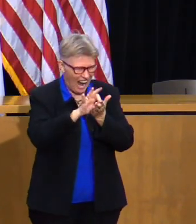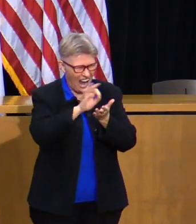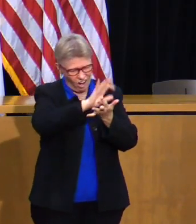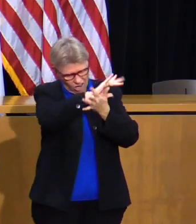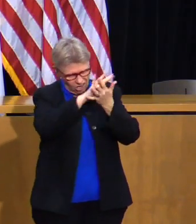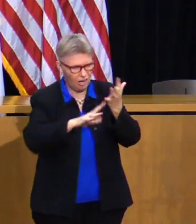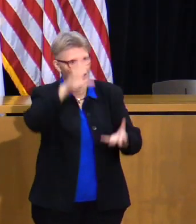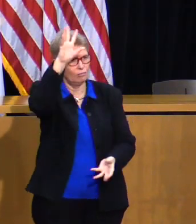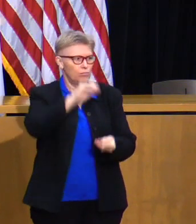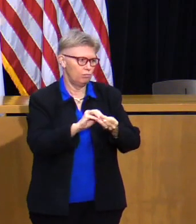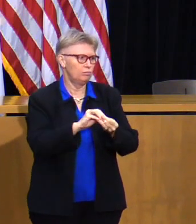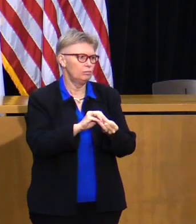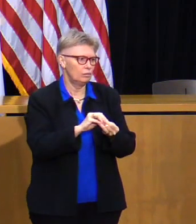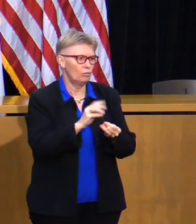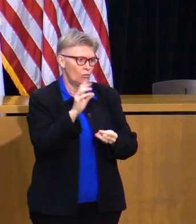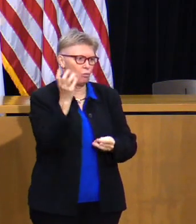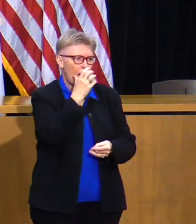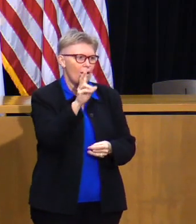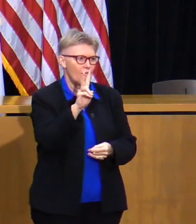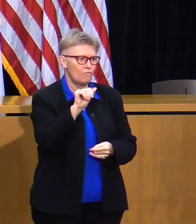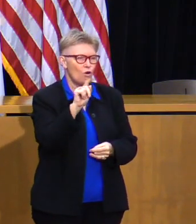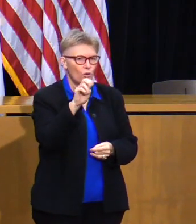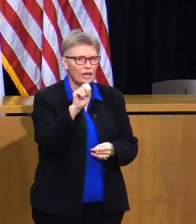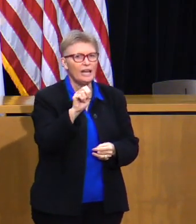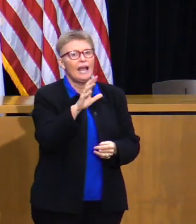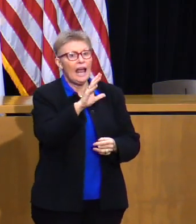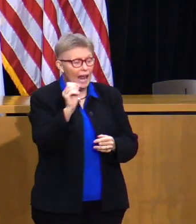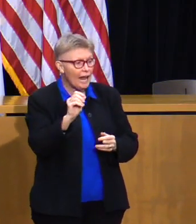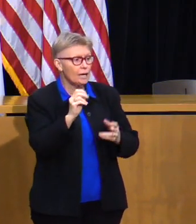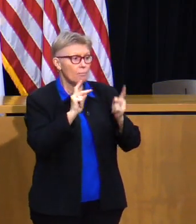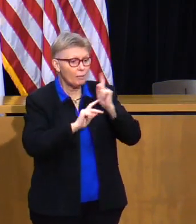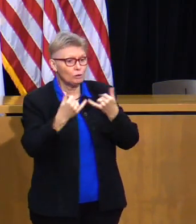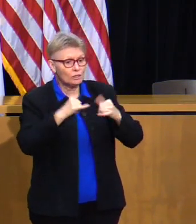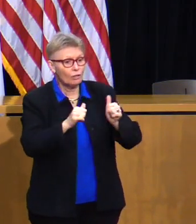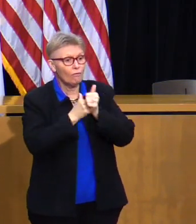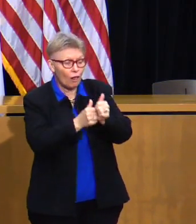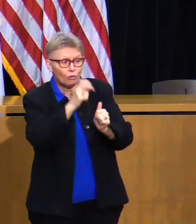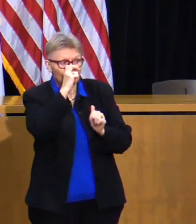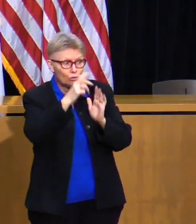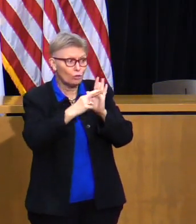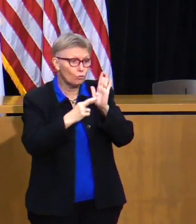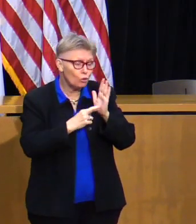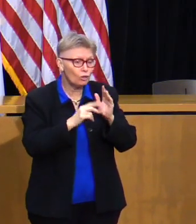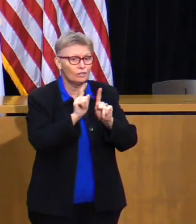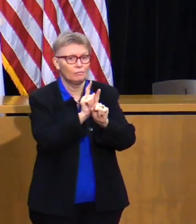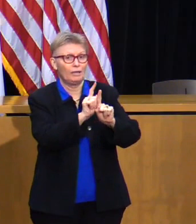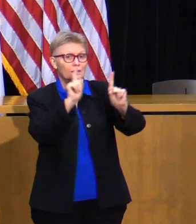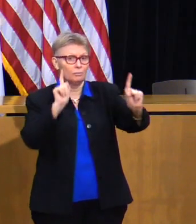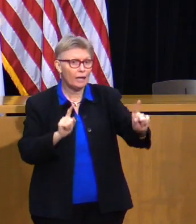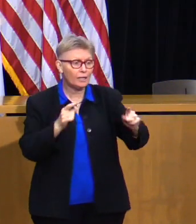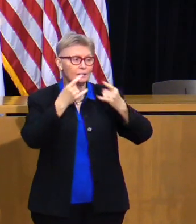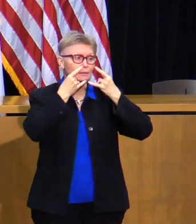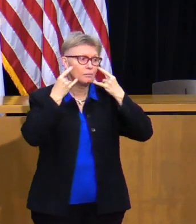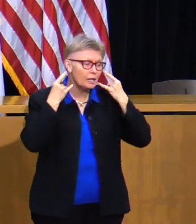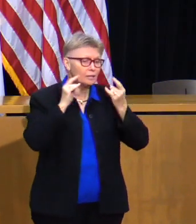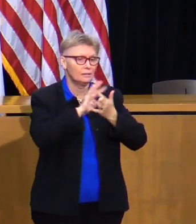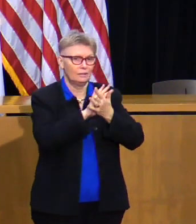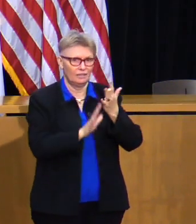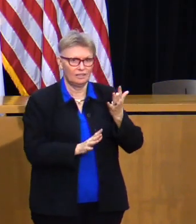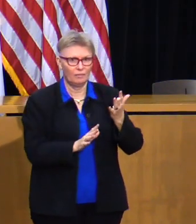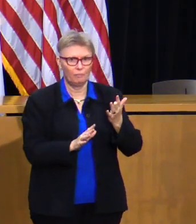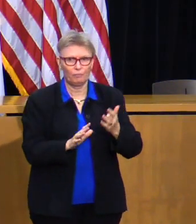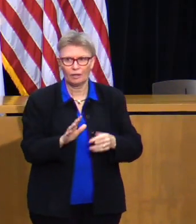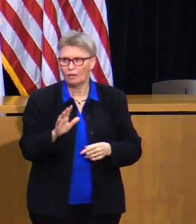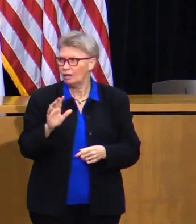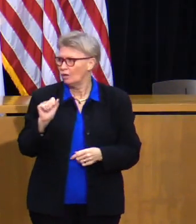a reasonable amount of space. And I think the big challenge that I've gotten